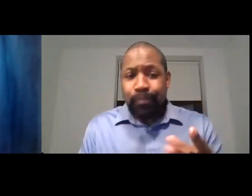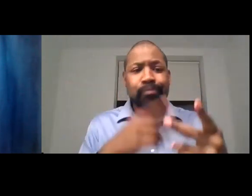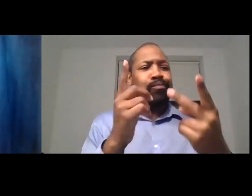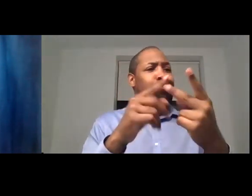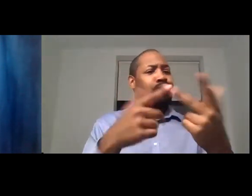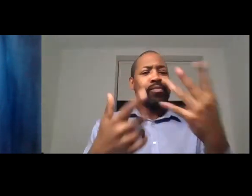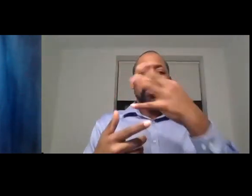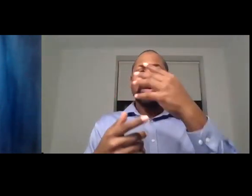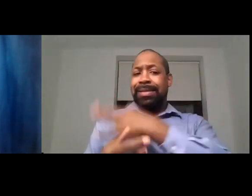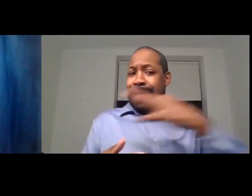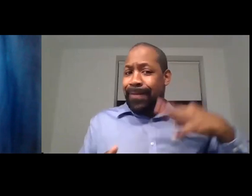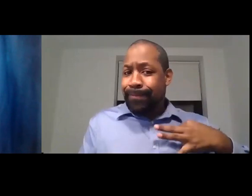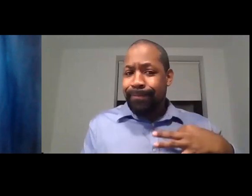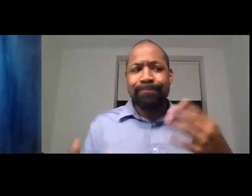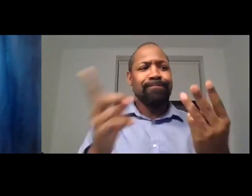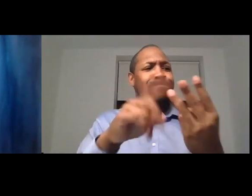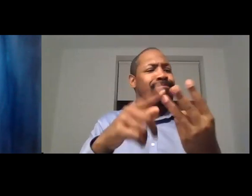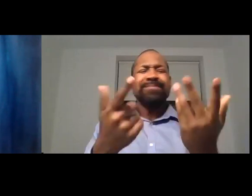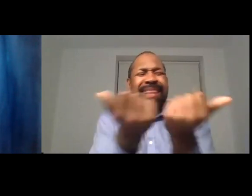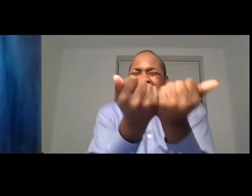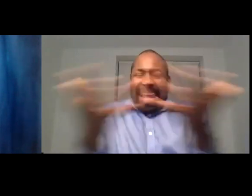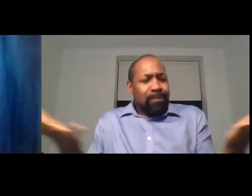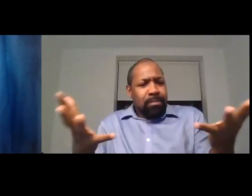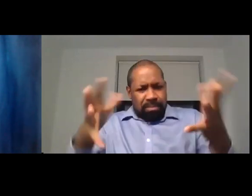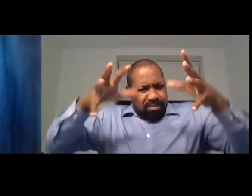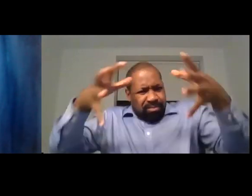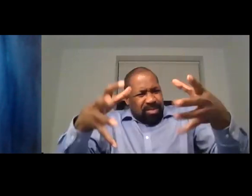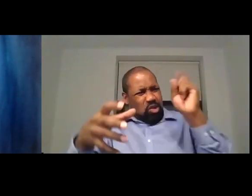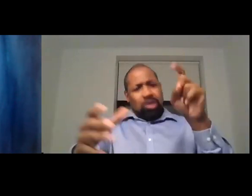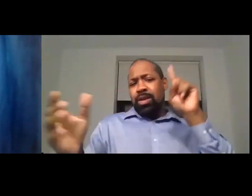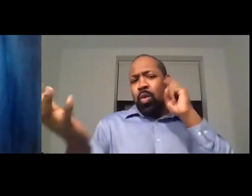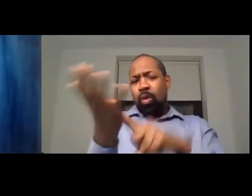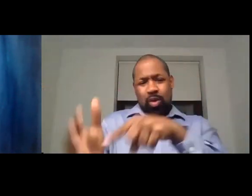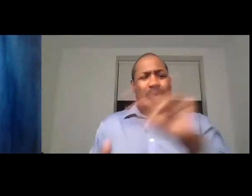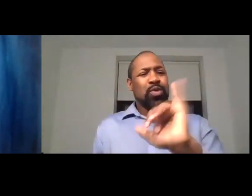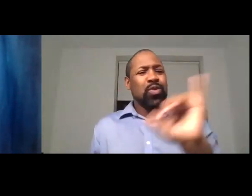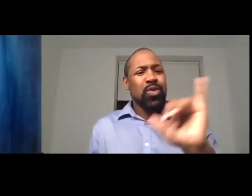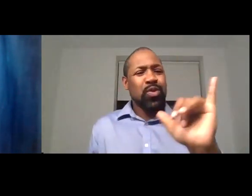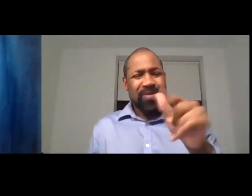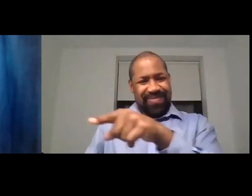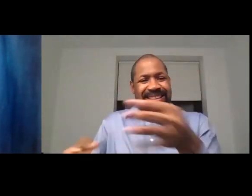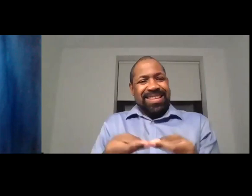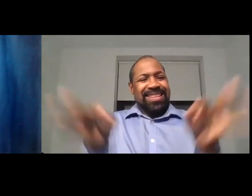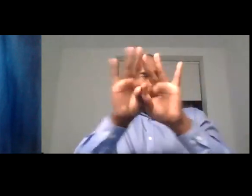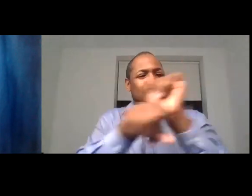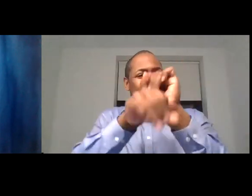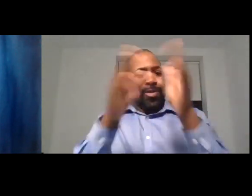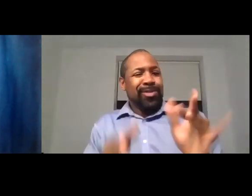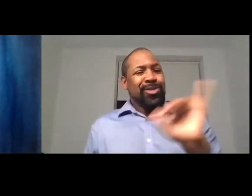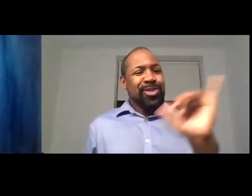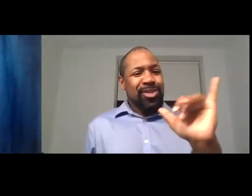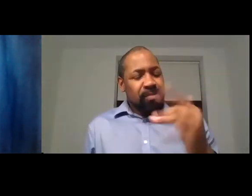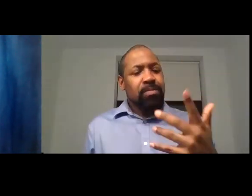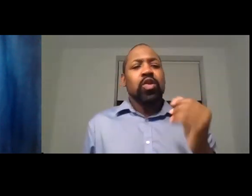direct services. For example, interpreters, direct support services, and a number of other people. So we wanted them to